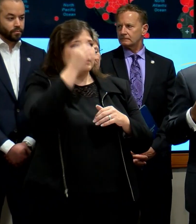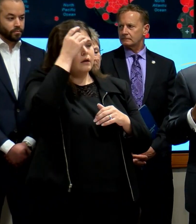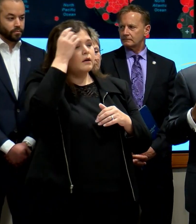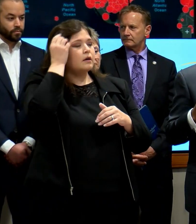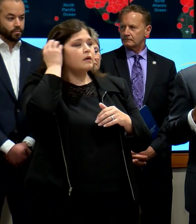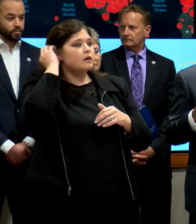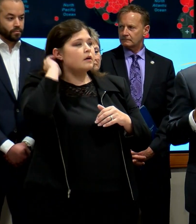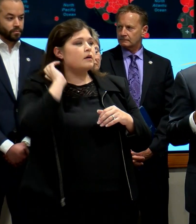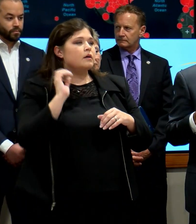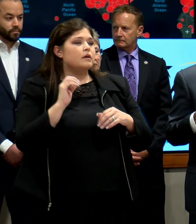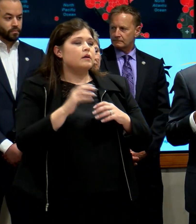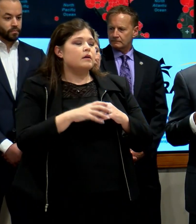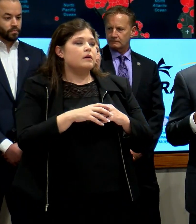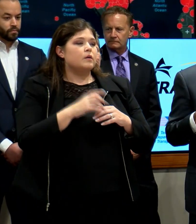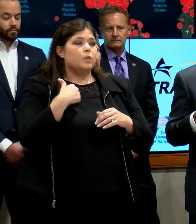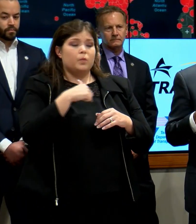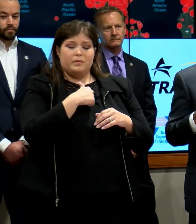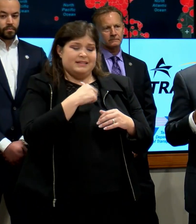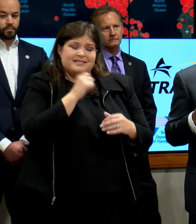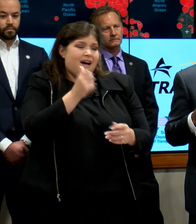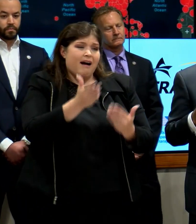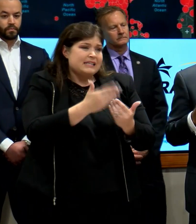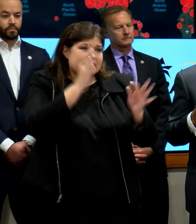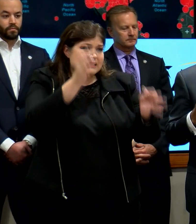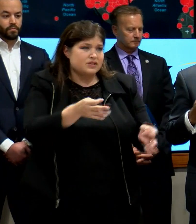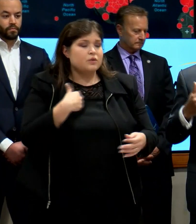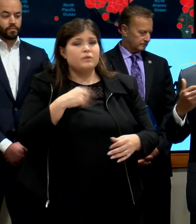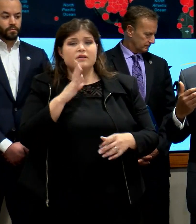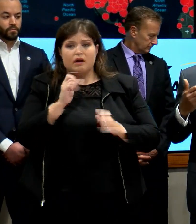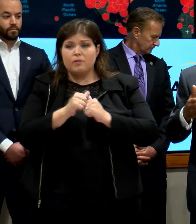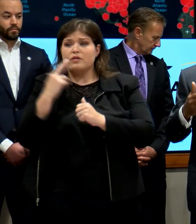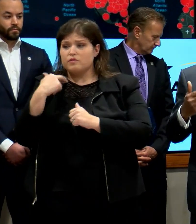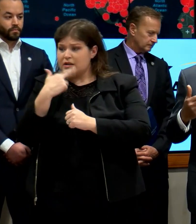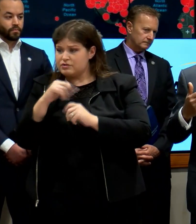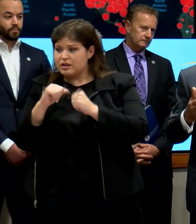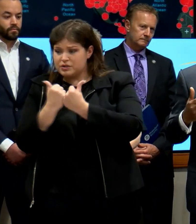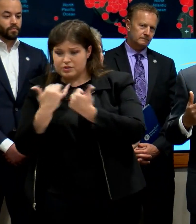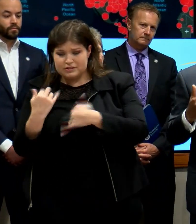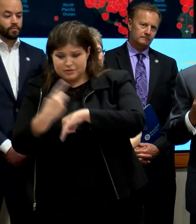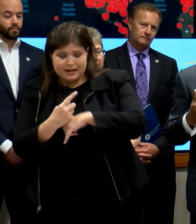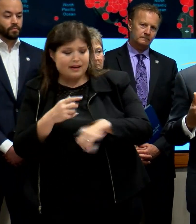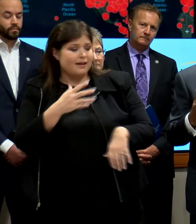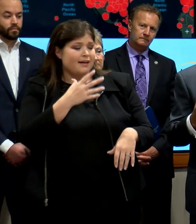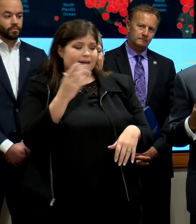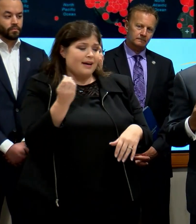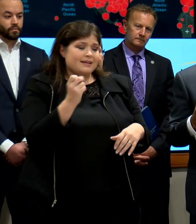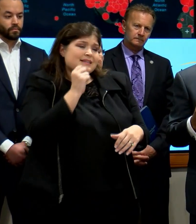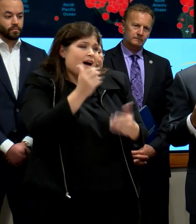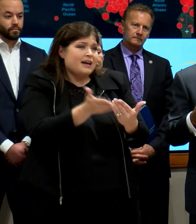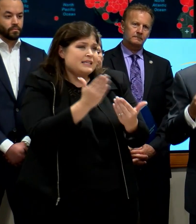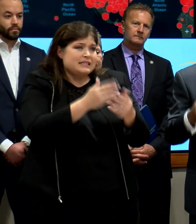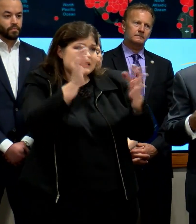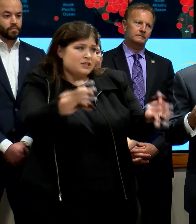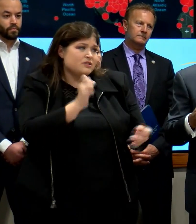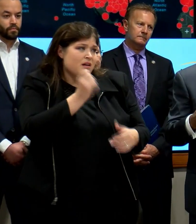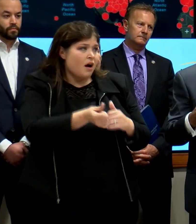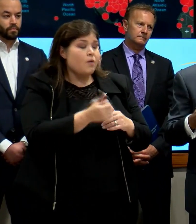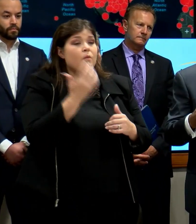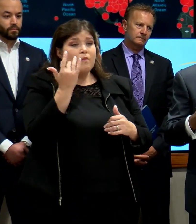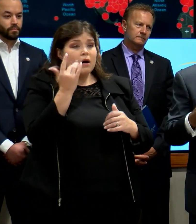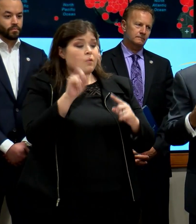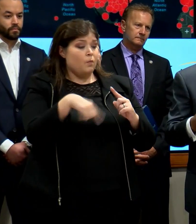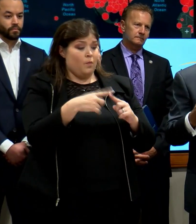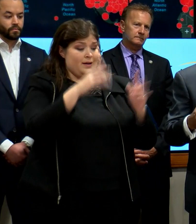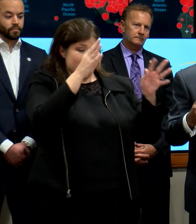been talking with the the Restaurant Association today, and it's not an easy decision, because when you make a